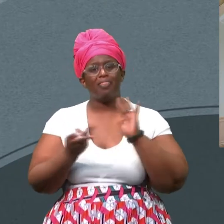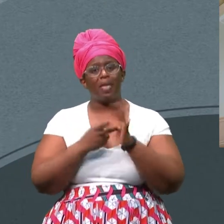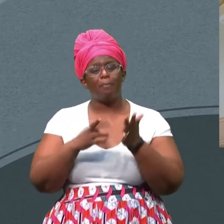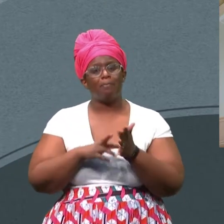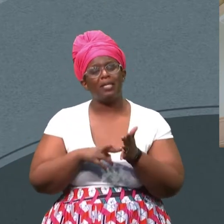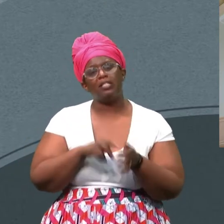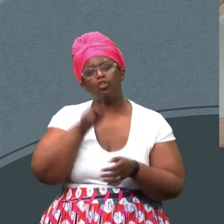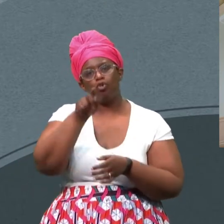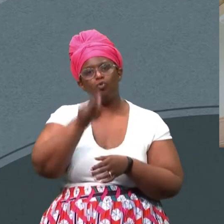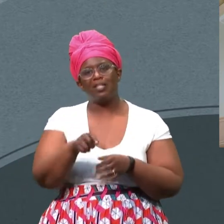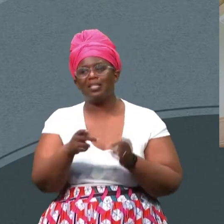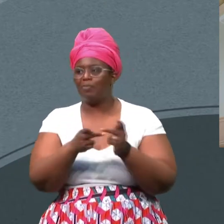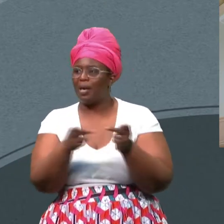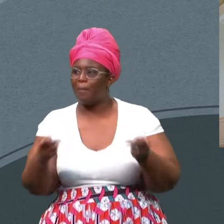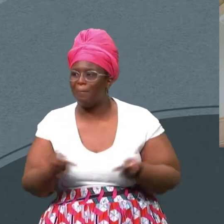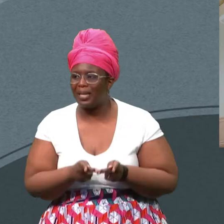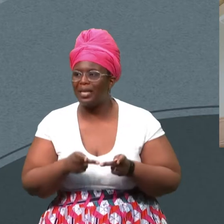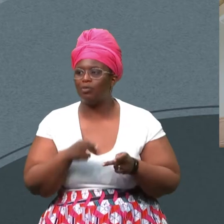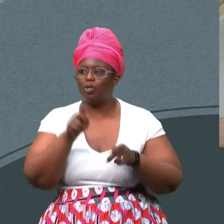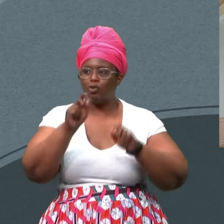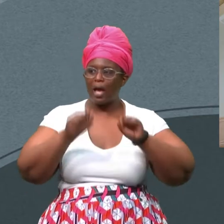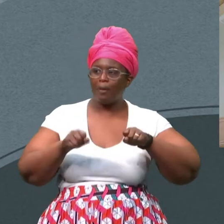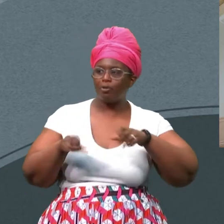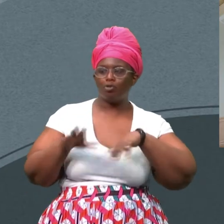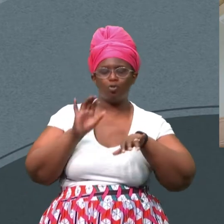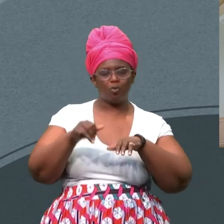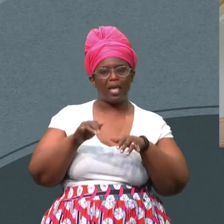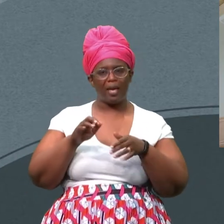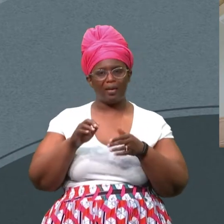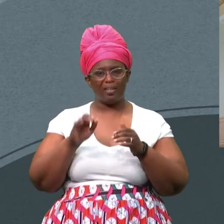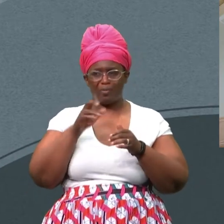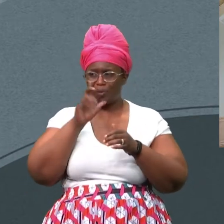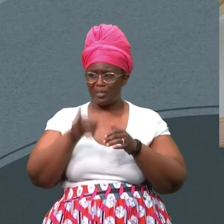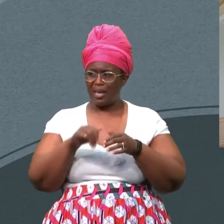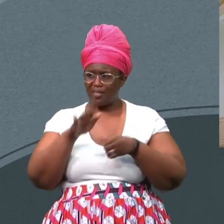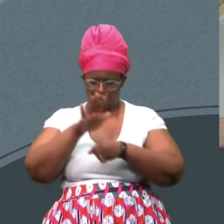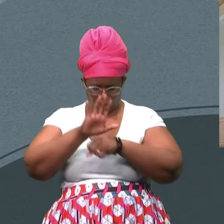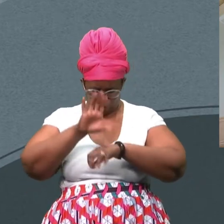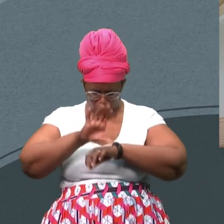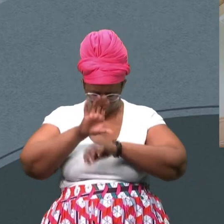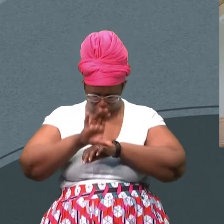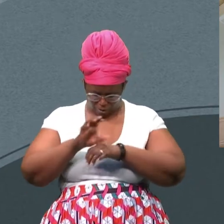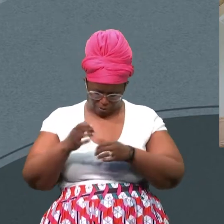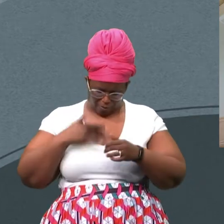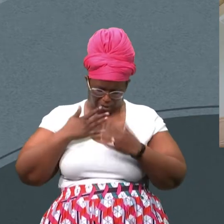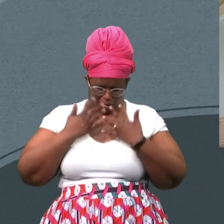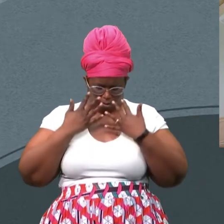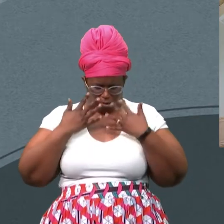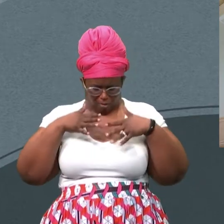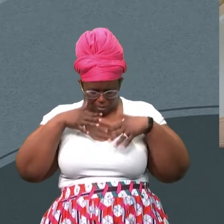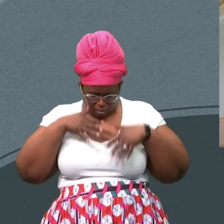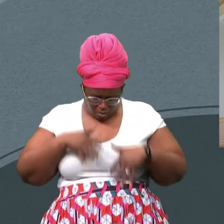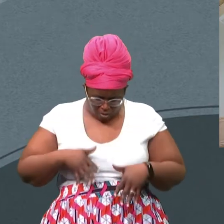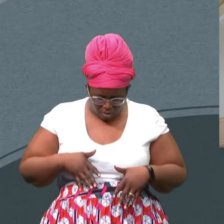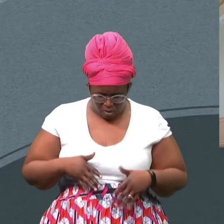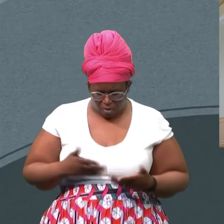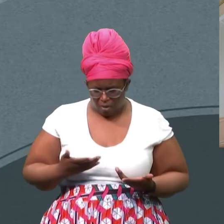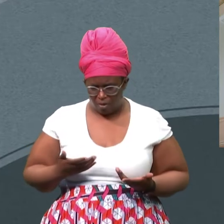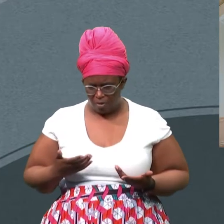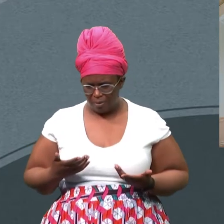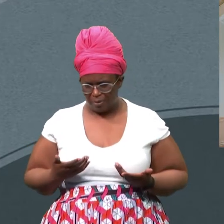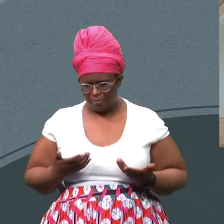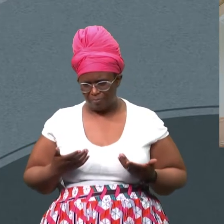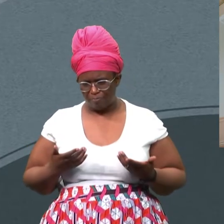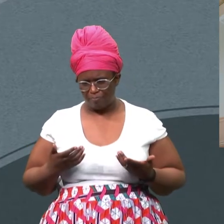able to serve. That's a church home. That's a local church. You're feeling down and out. You're feeling rock bottom. And you had never